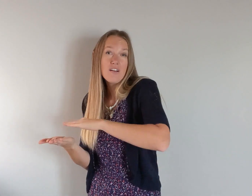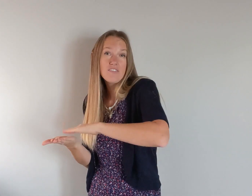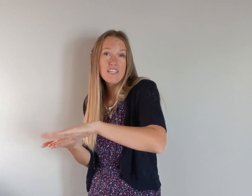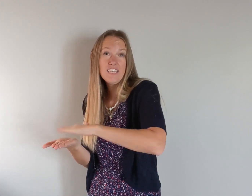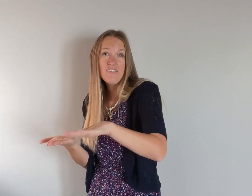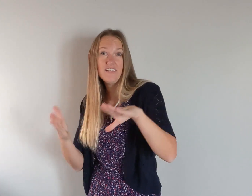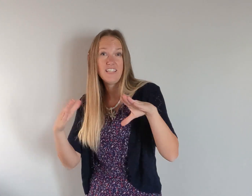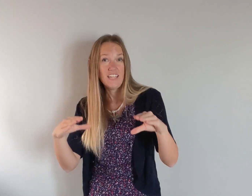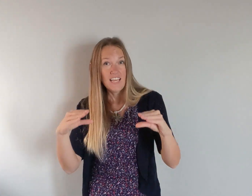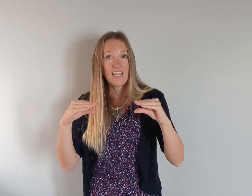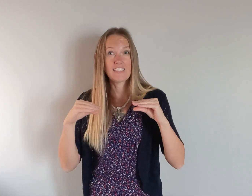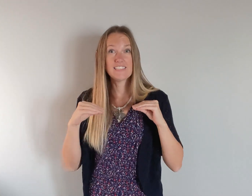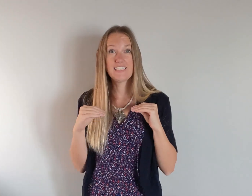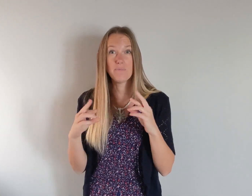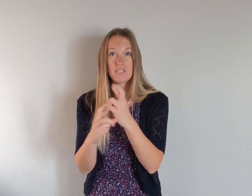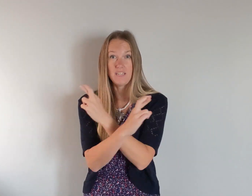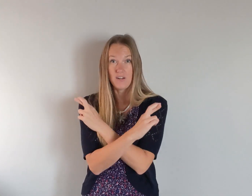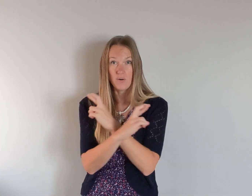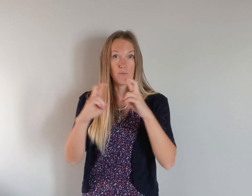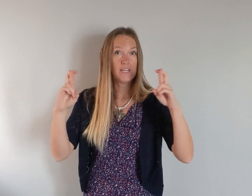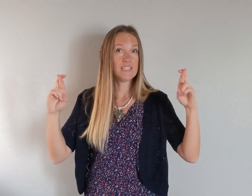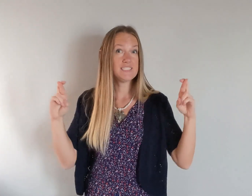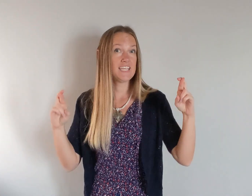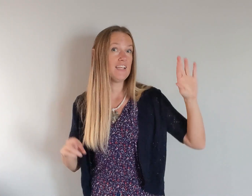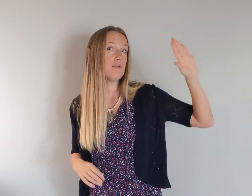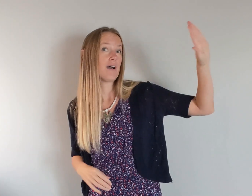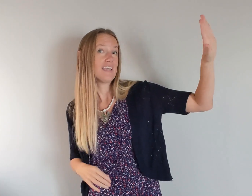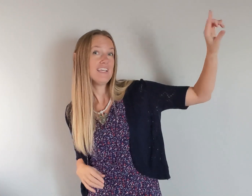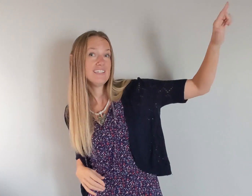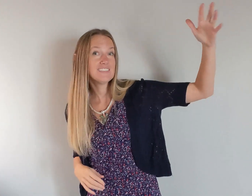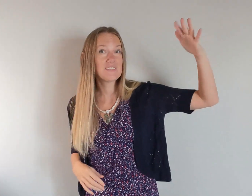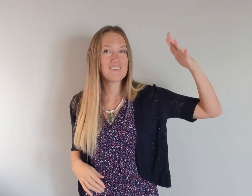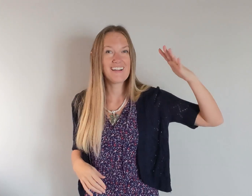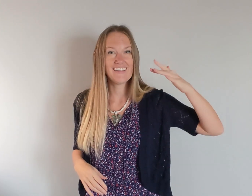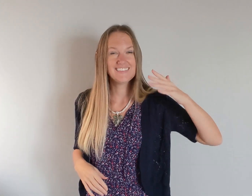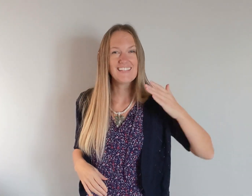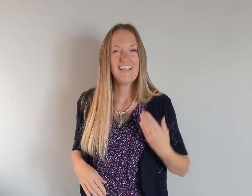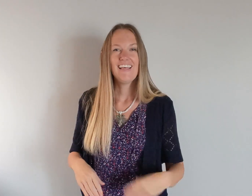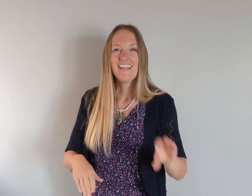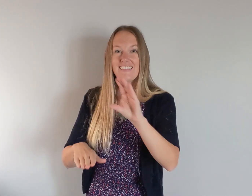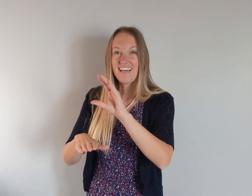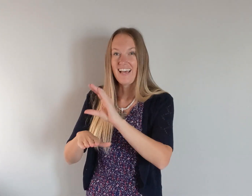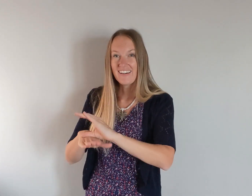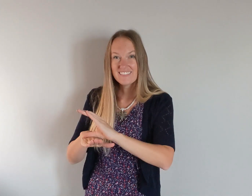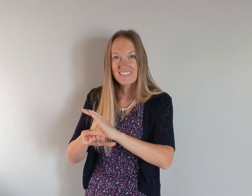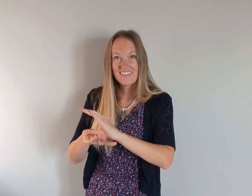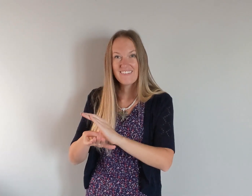are forgiven, accepted, redeemed by His grace. The house of the